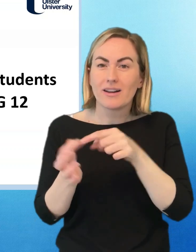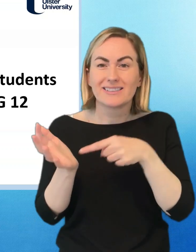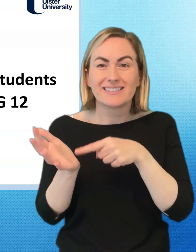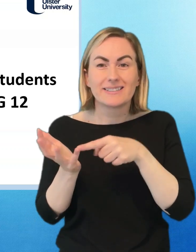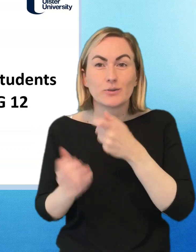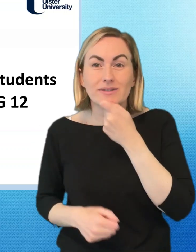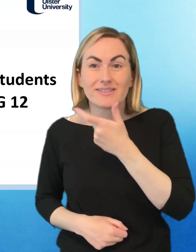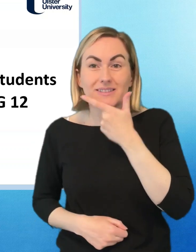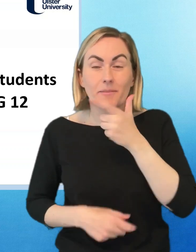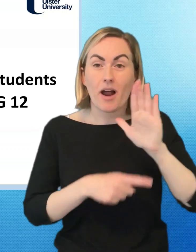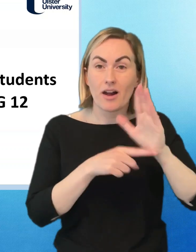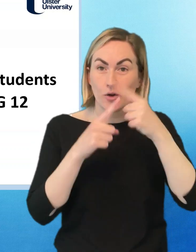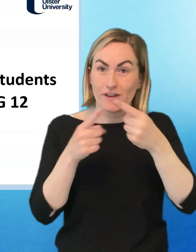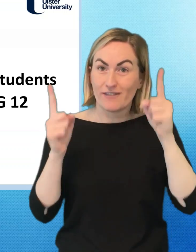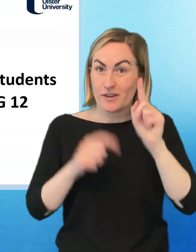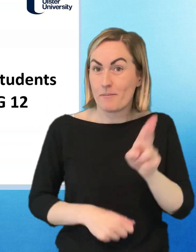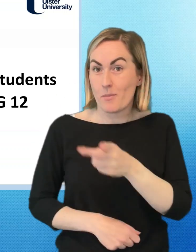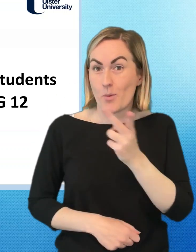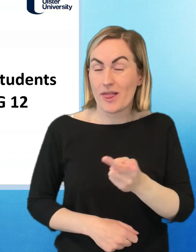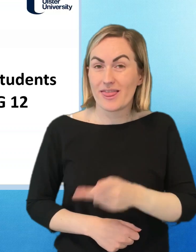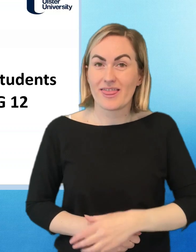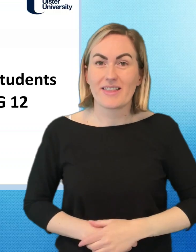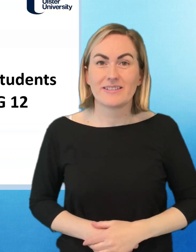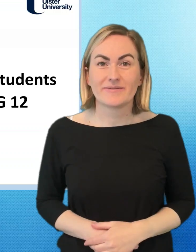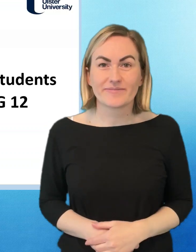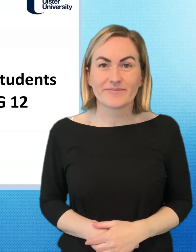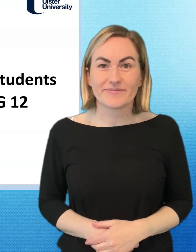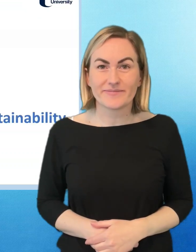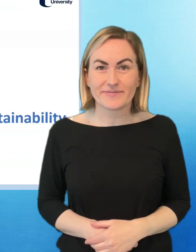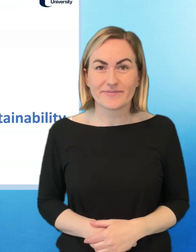has partners in TU Dublin and Ulster University.